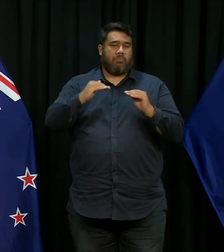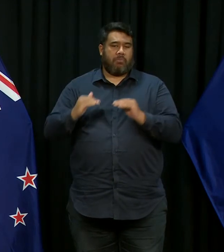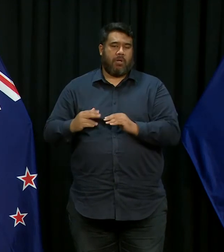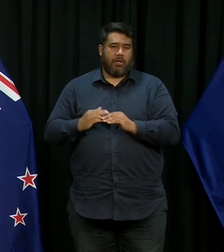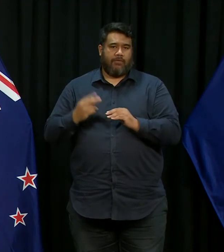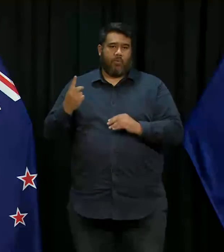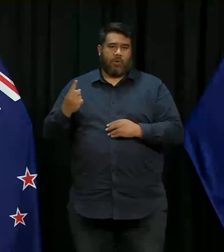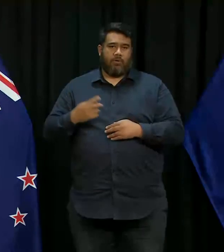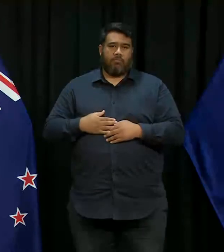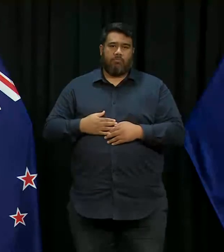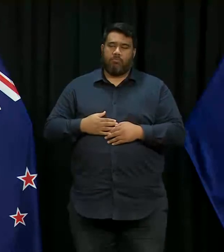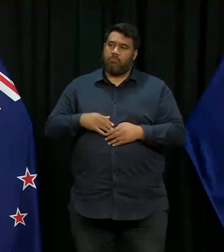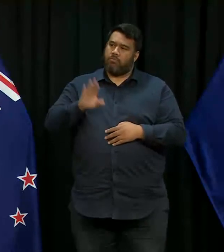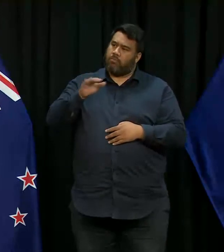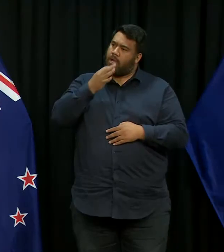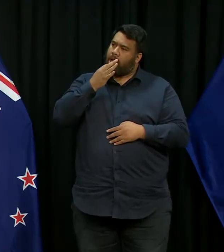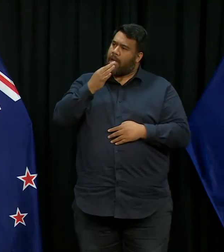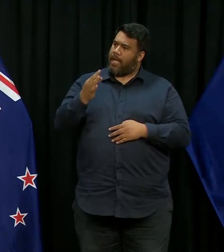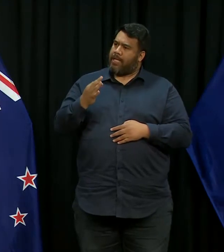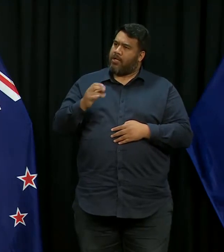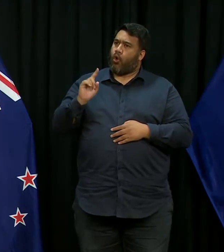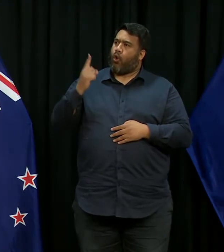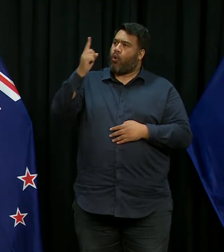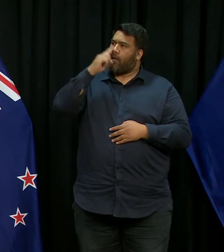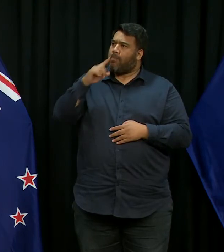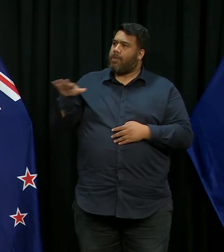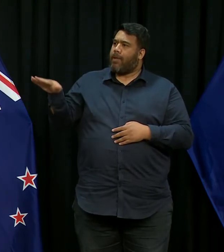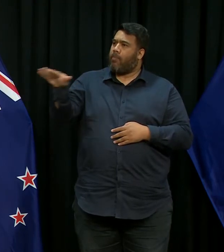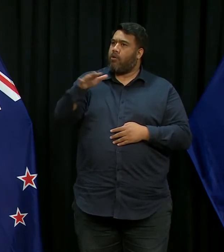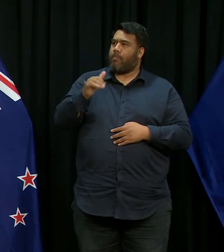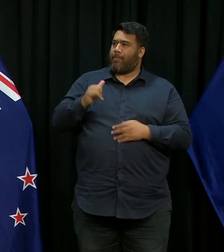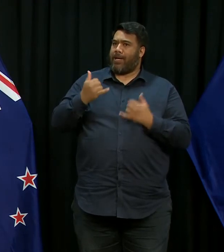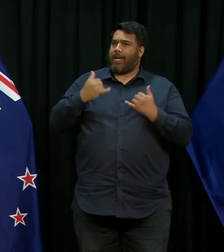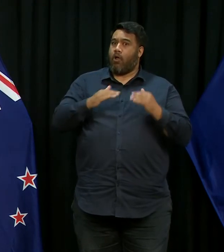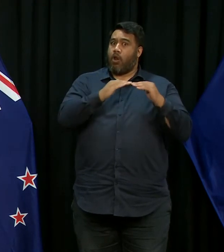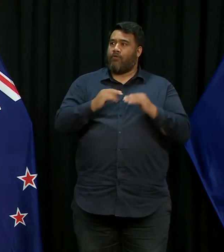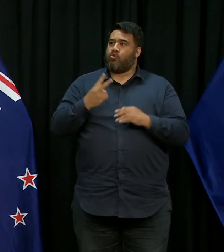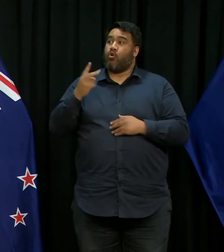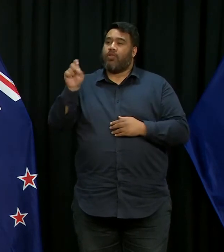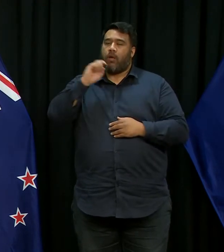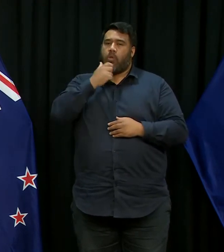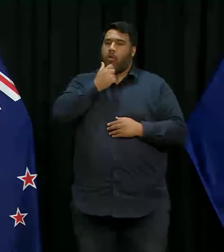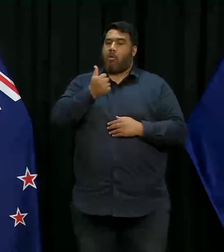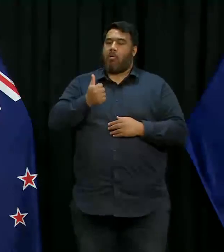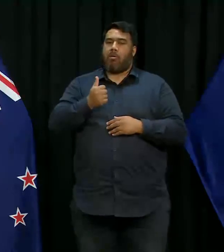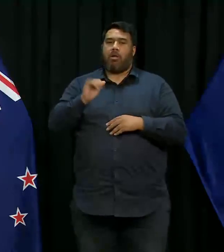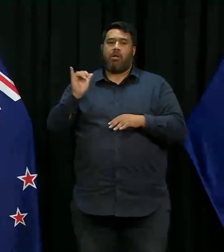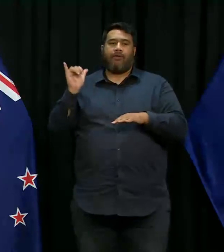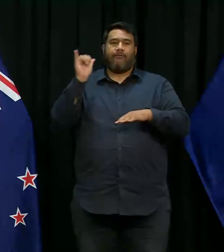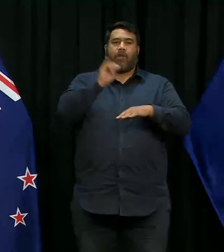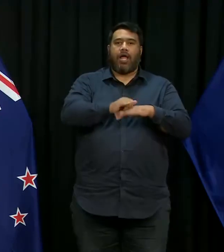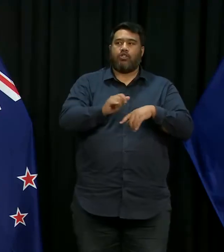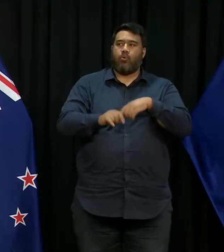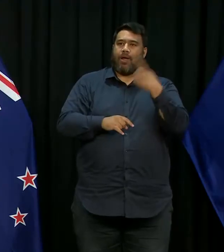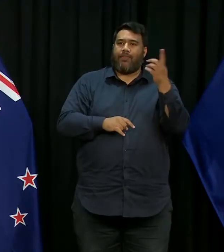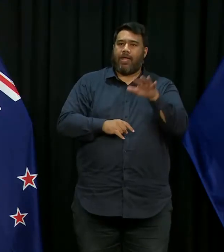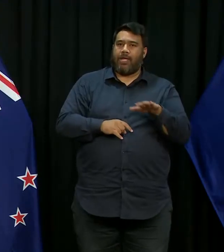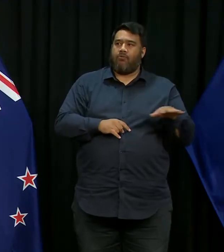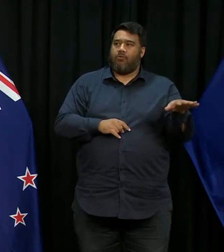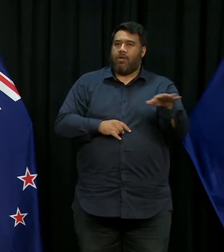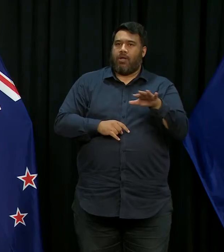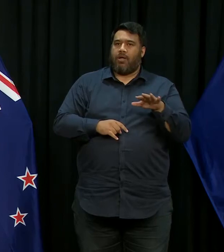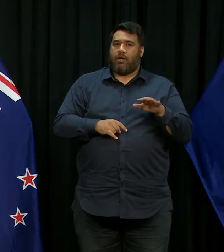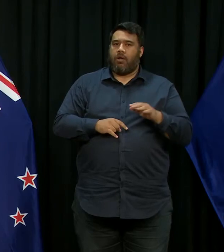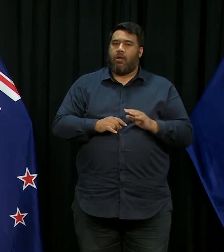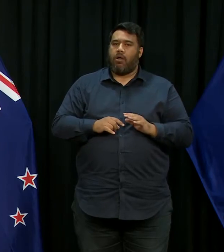concerned about Aucklanders travelling into their areas? No, we've always asked Aucklanders to think about their behaviour when they move out, to take